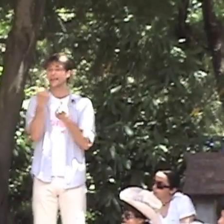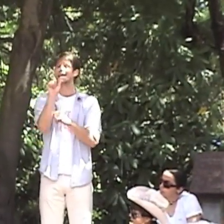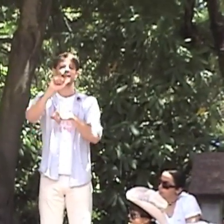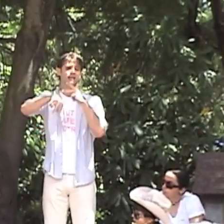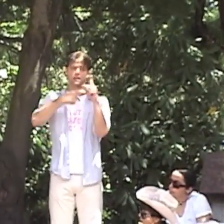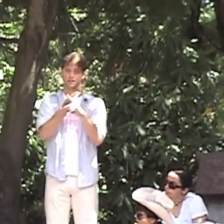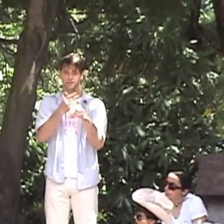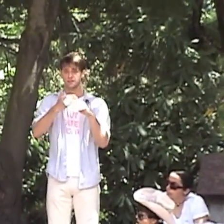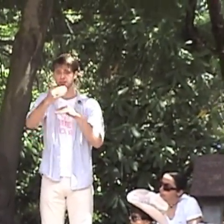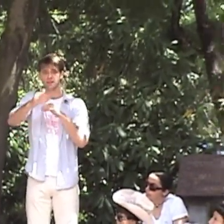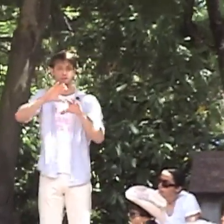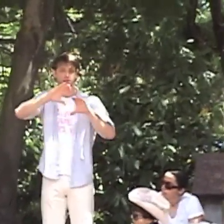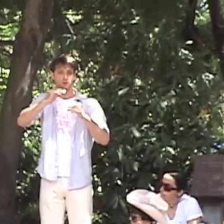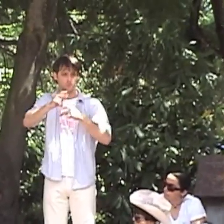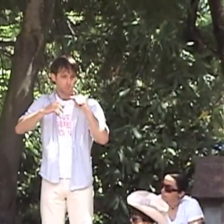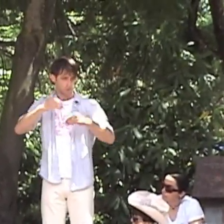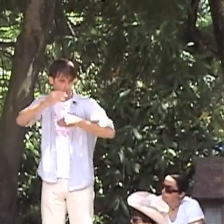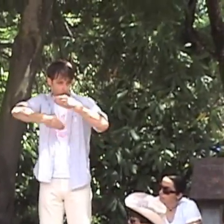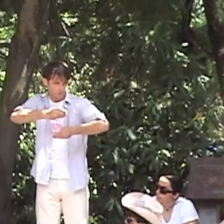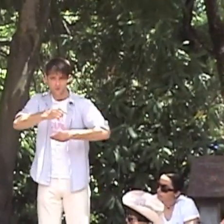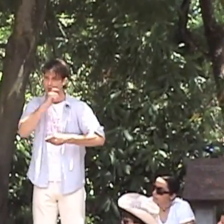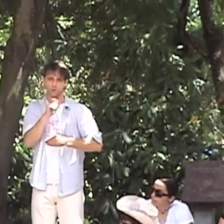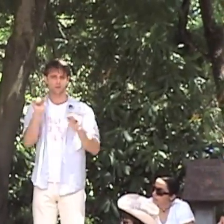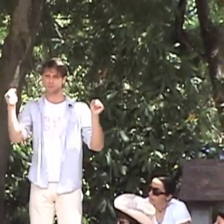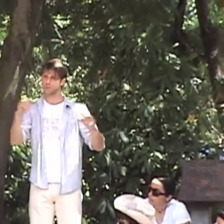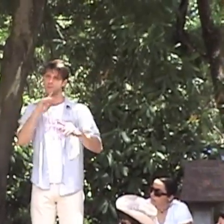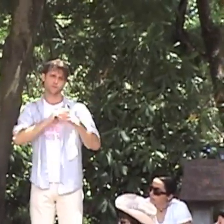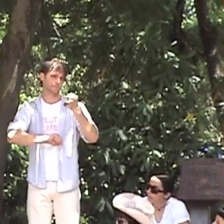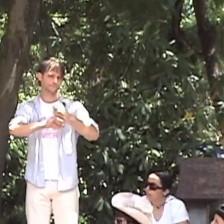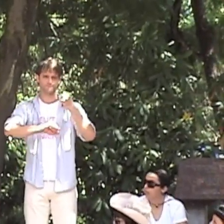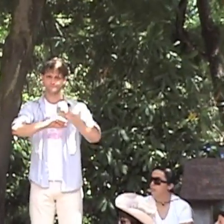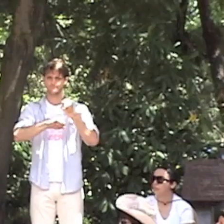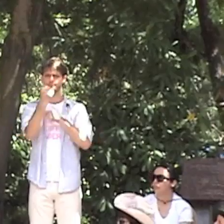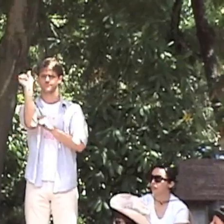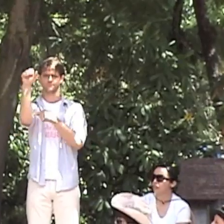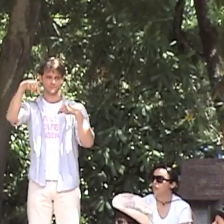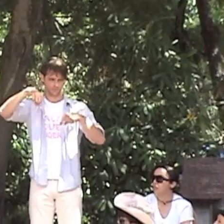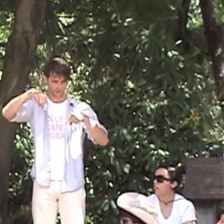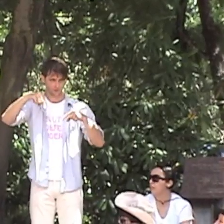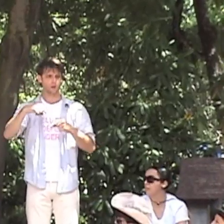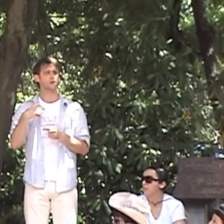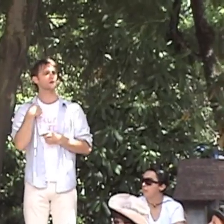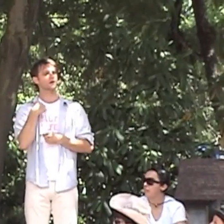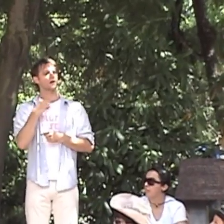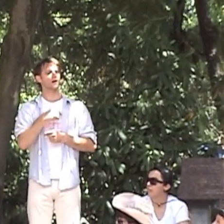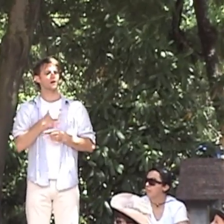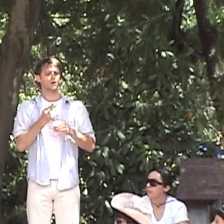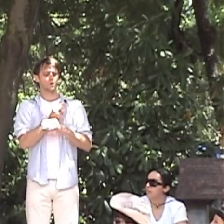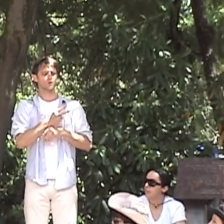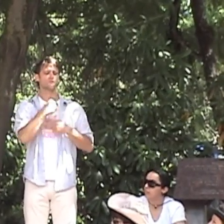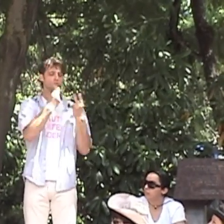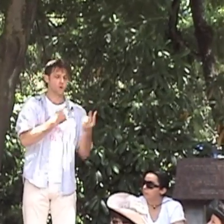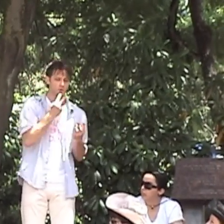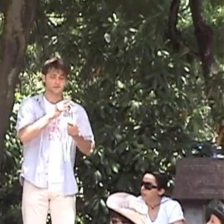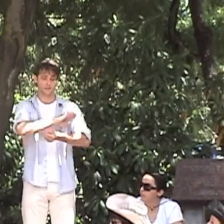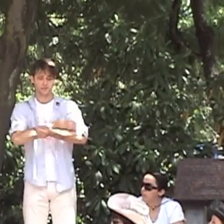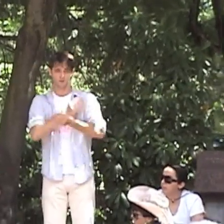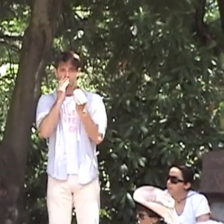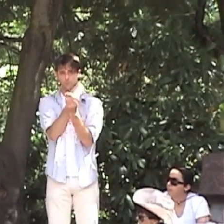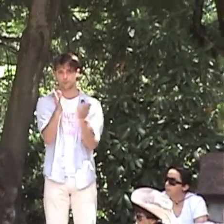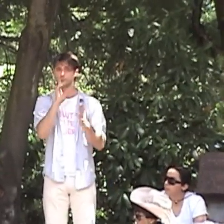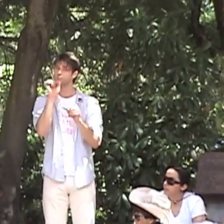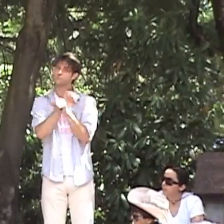generation has no need for a demonstration of this sort. Let us raise our voices and energy to create some real